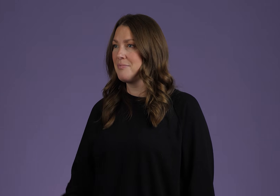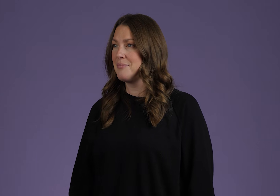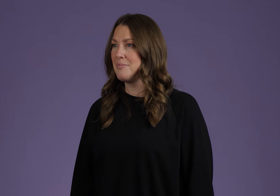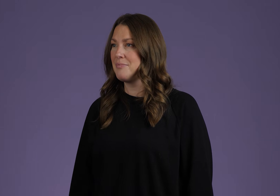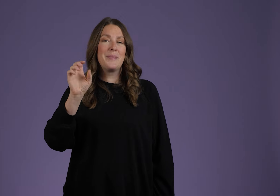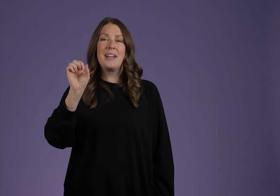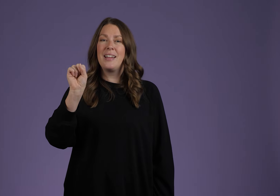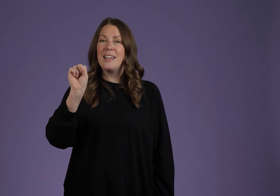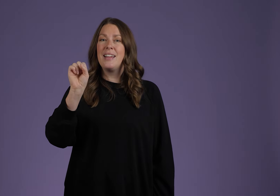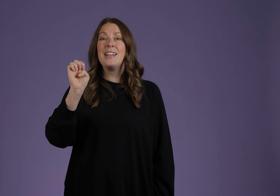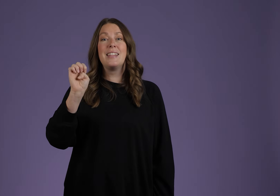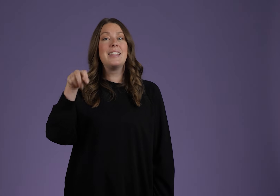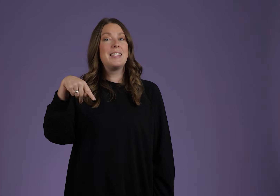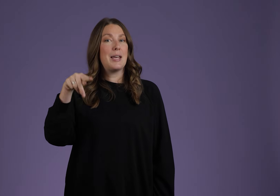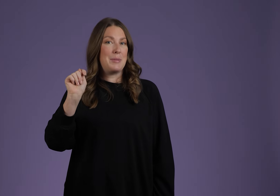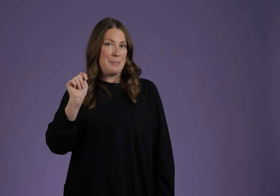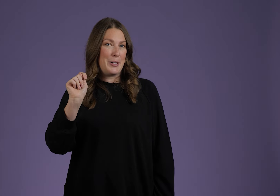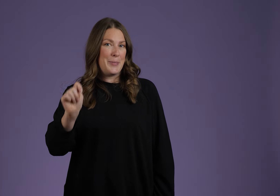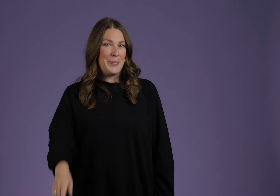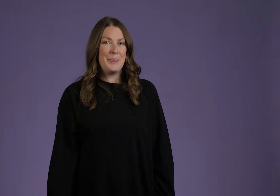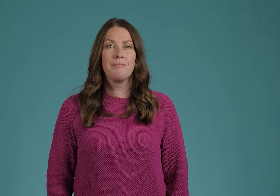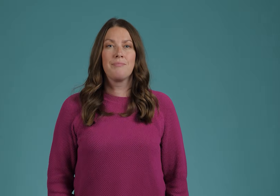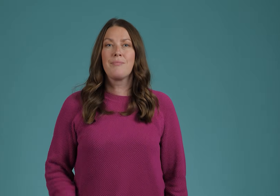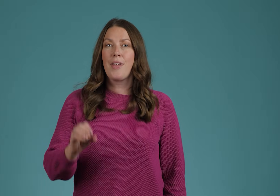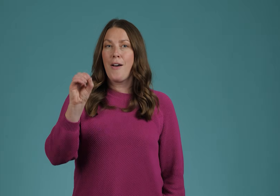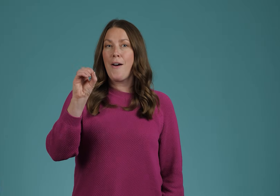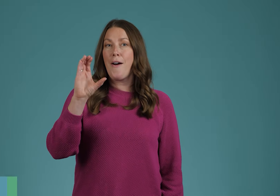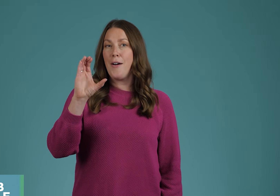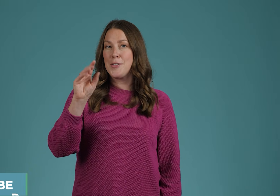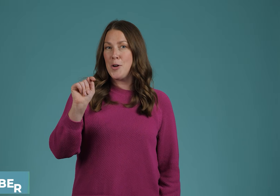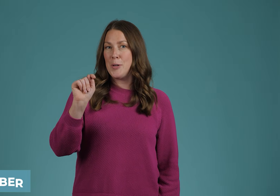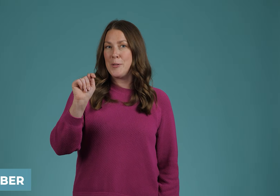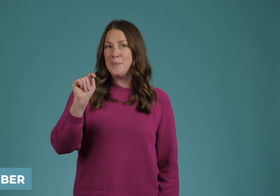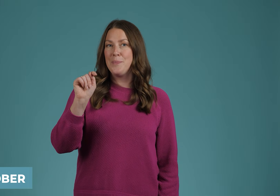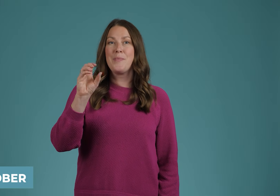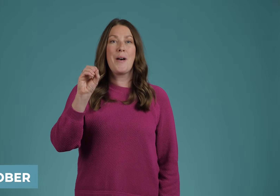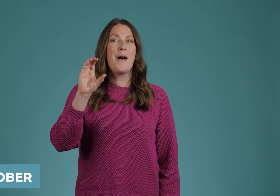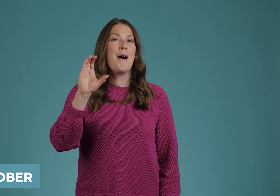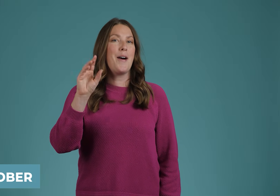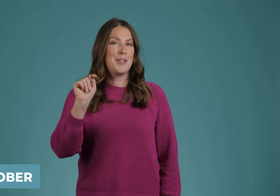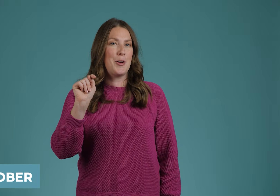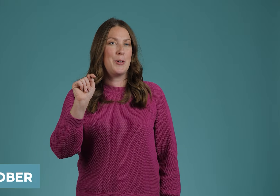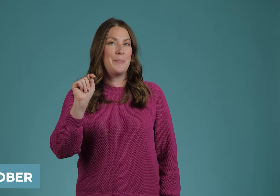S-E-P-T. September. October. October.